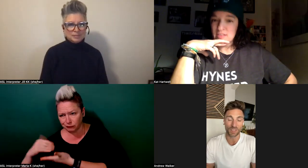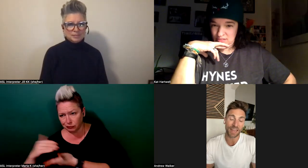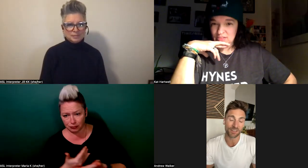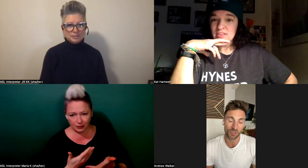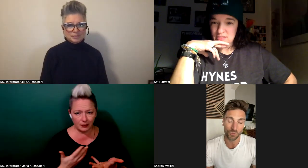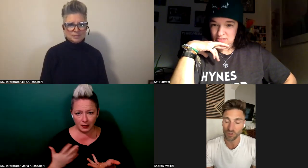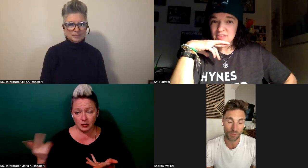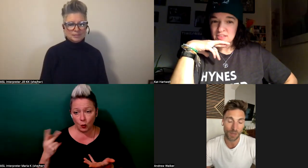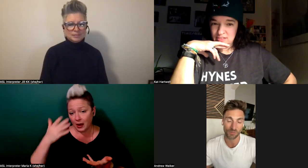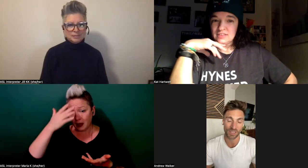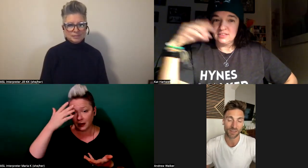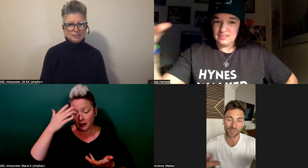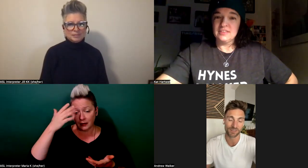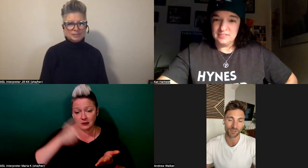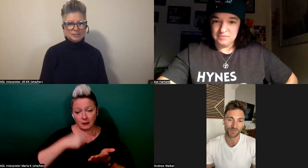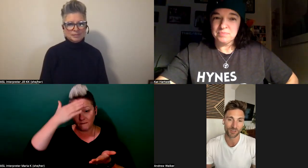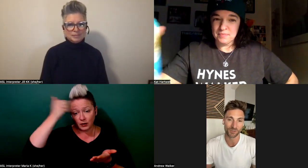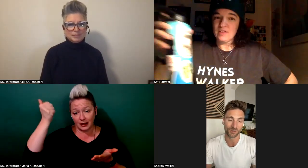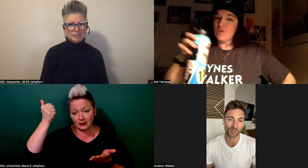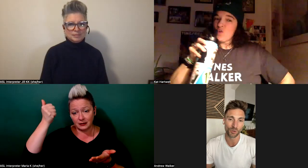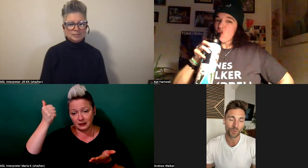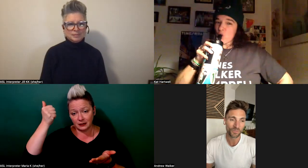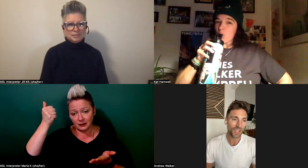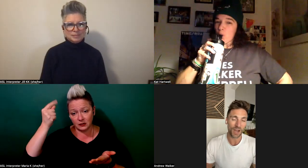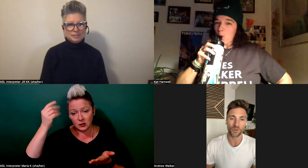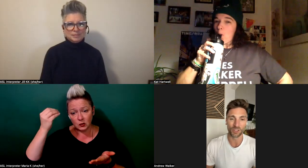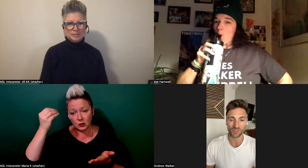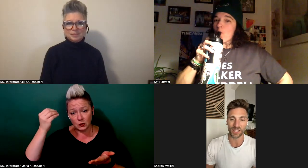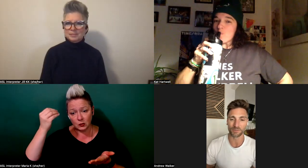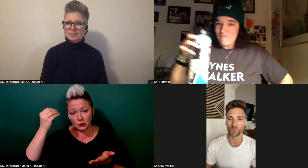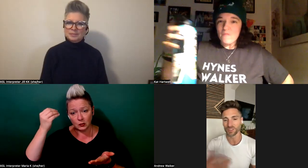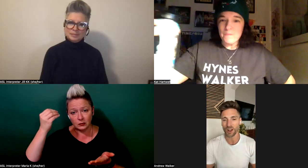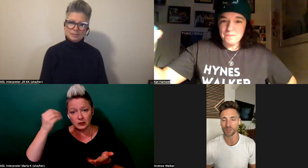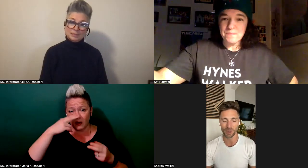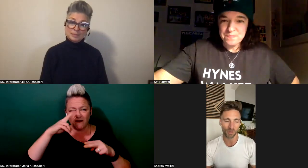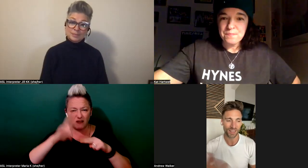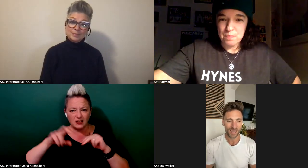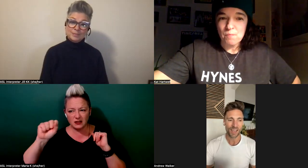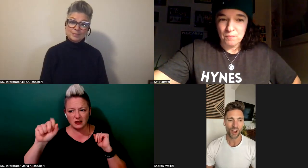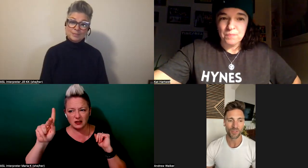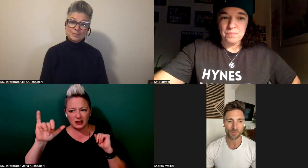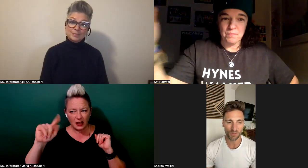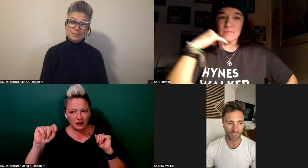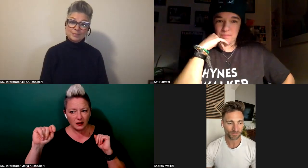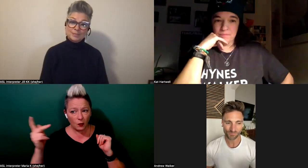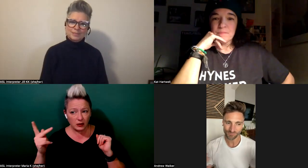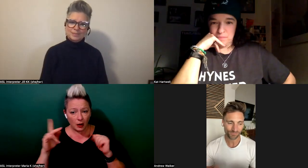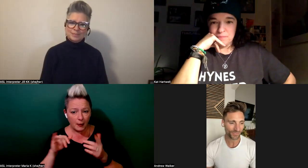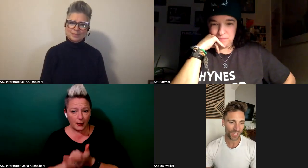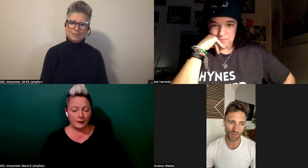and so we sometimes forget to do a fun little skit, but we had talked about it. But on this